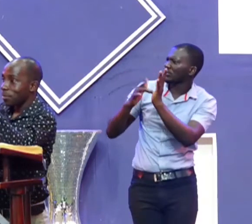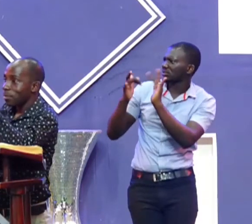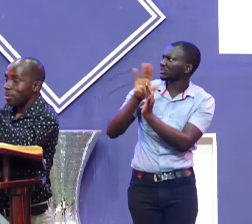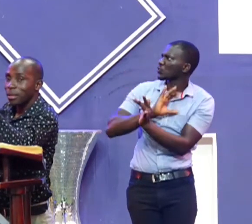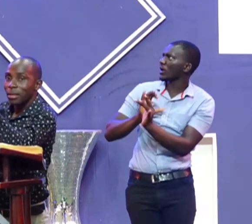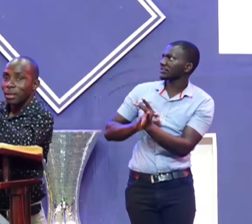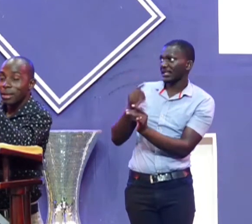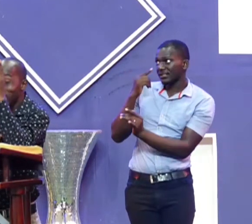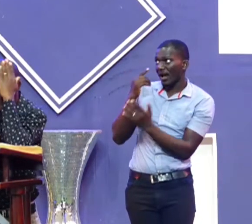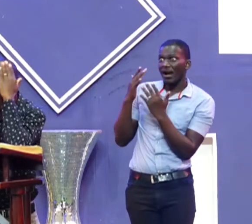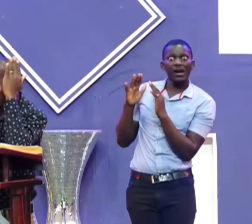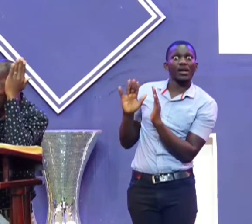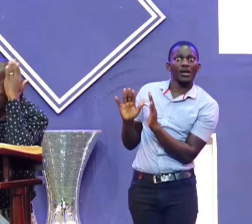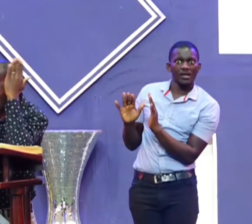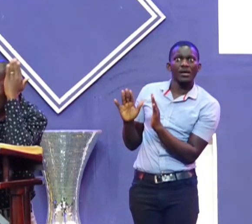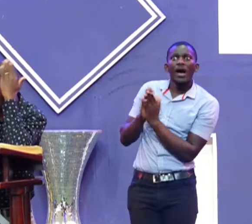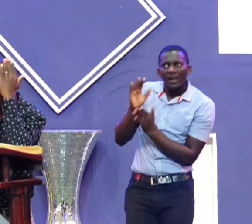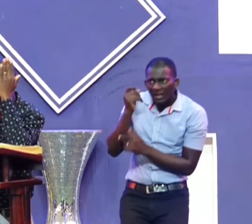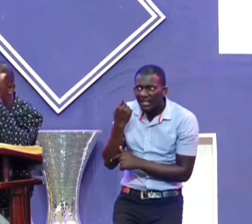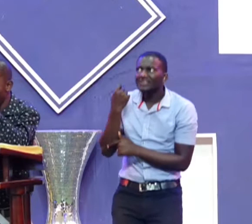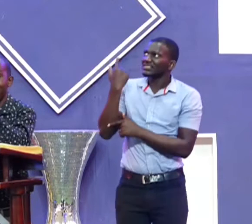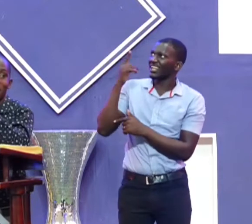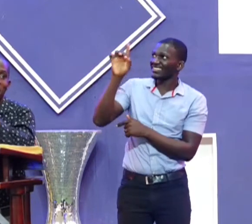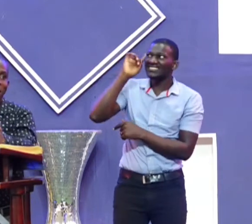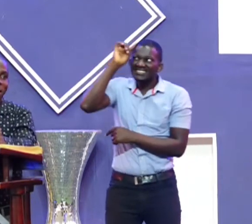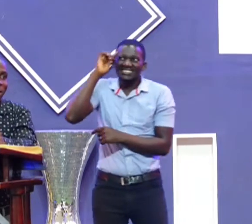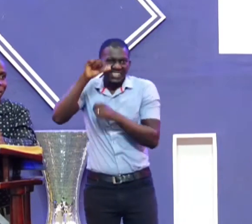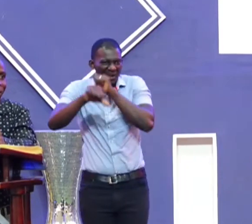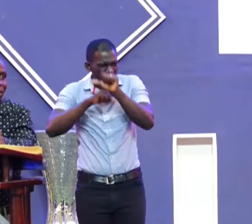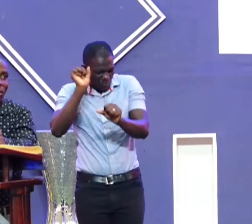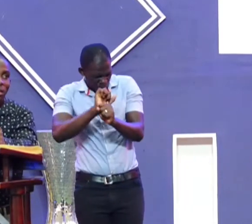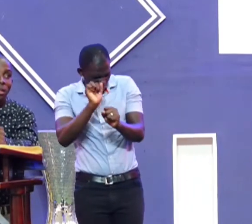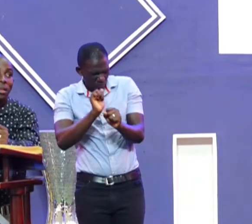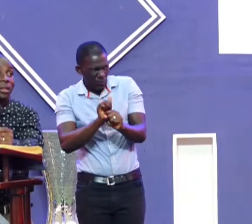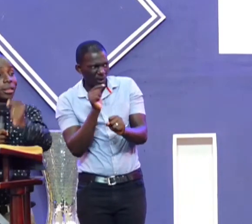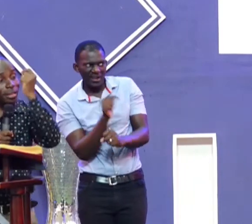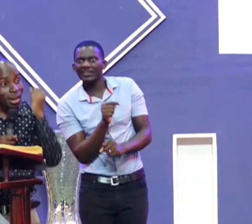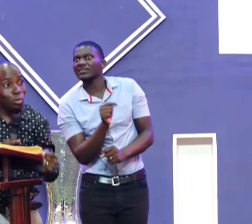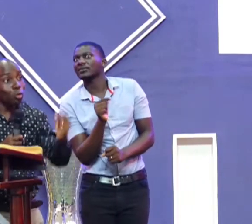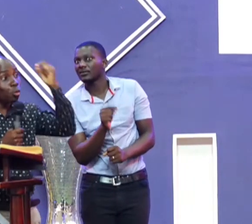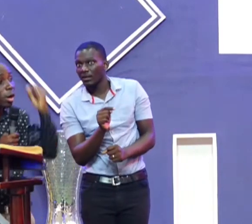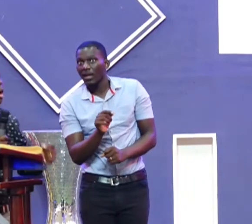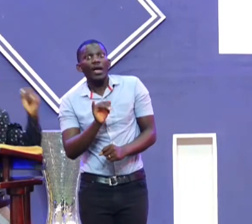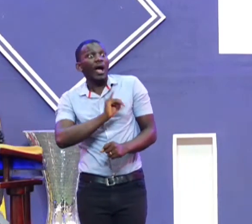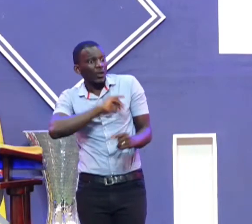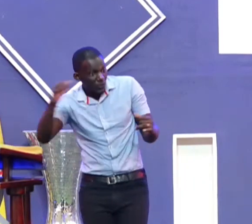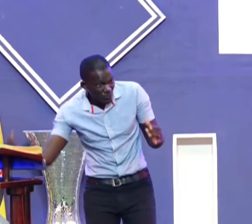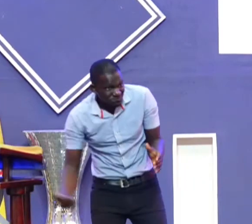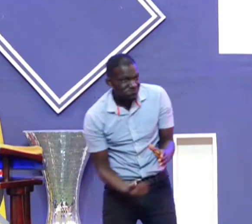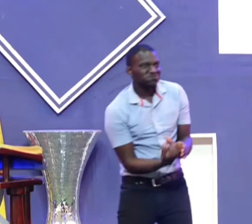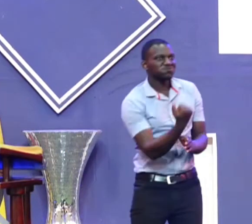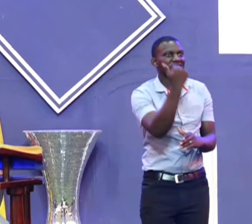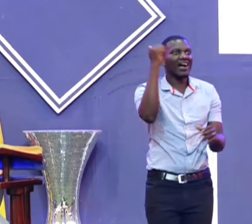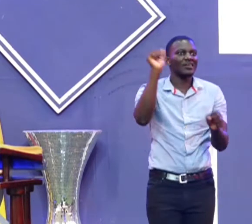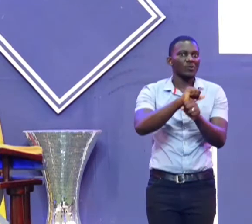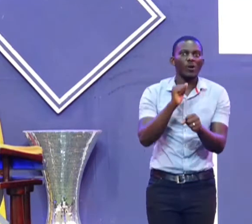I focus onto Jesus and I see him, and I understand his mindset about work, I'll